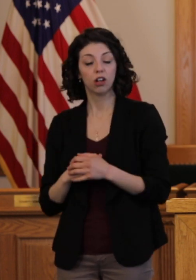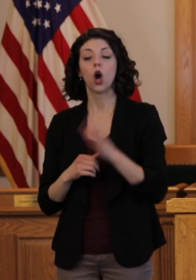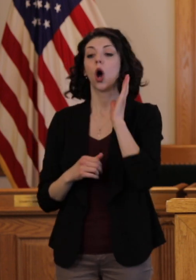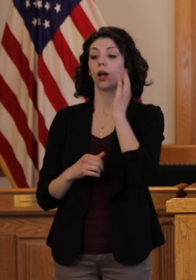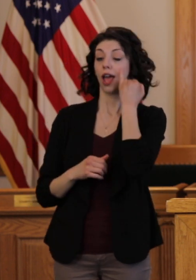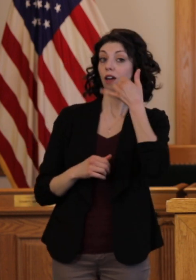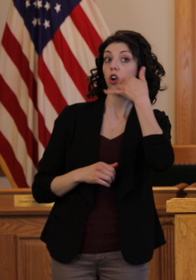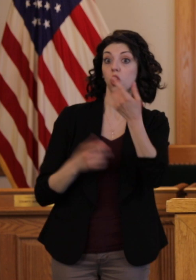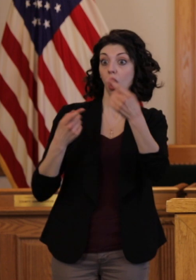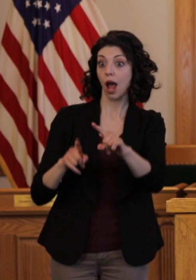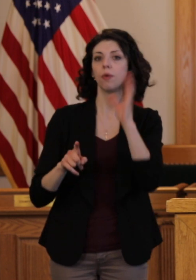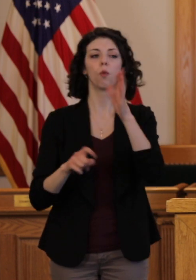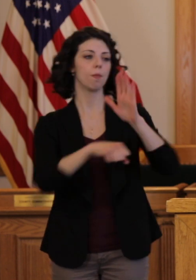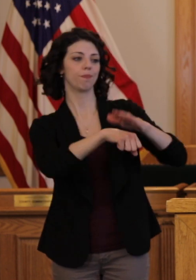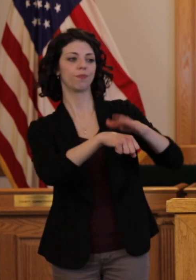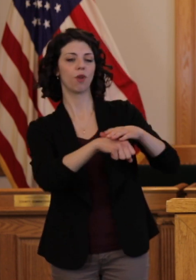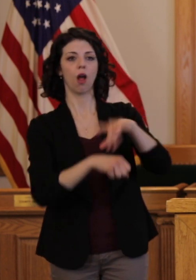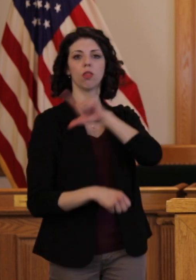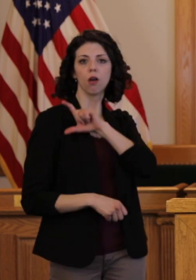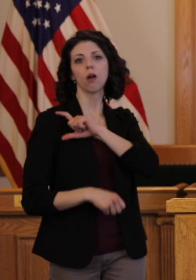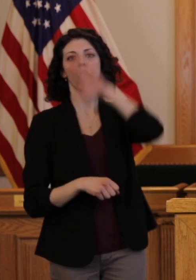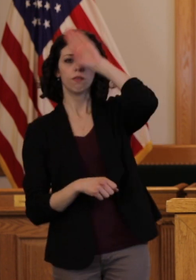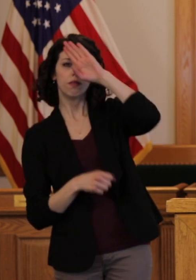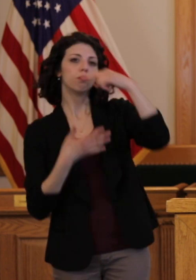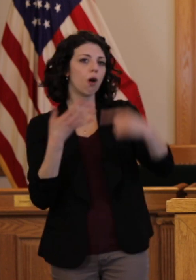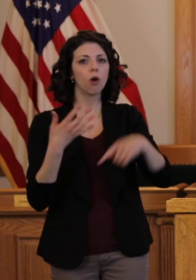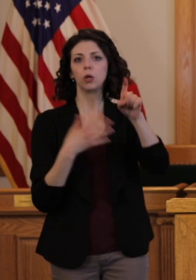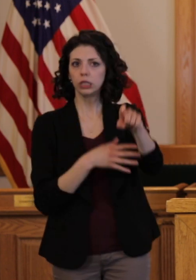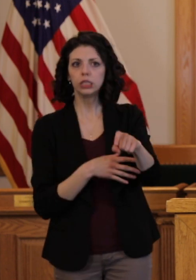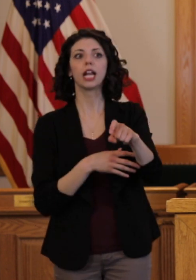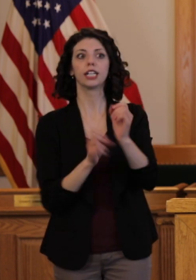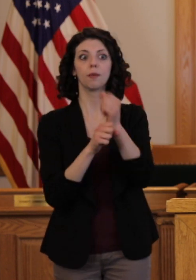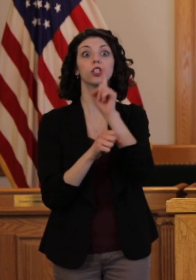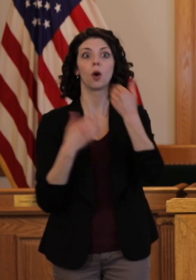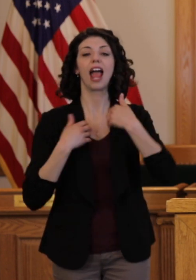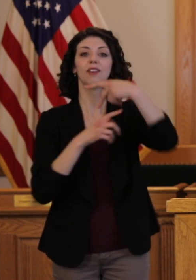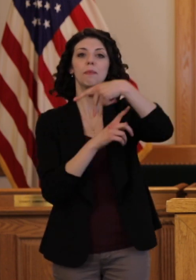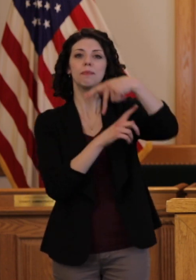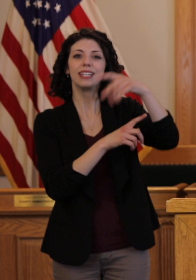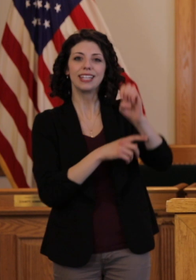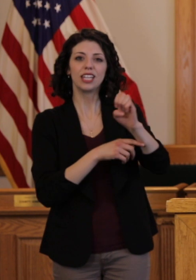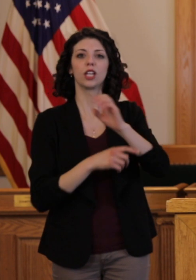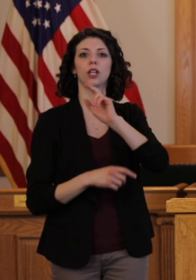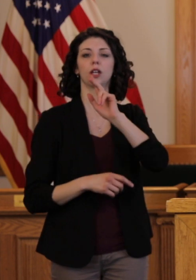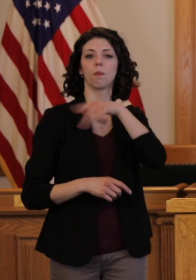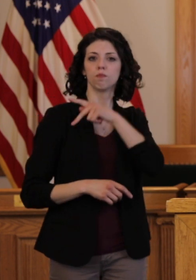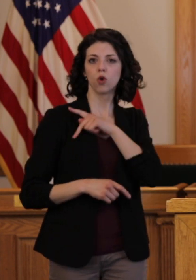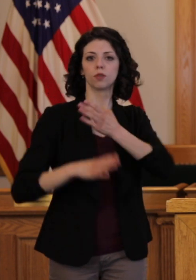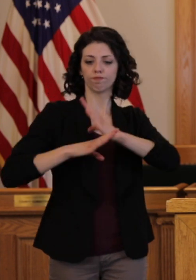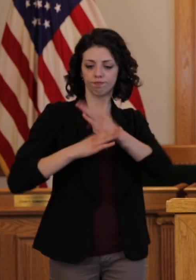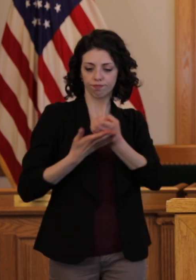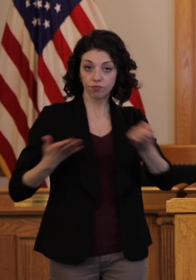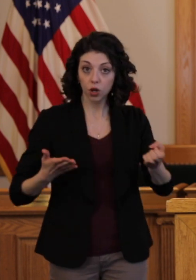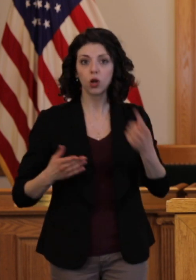to wear their personal protective equipment. Not all counties are taking this extra step to protect first responders and prevent the spread, so we're